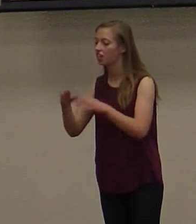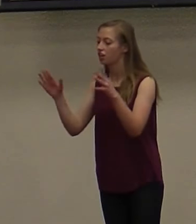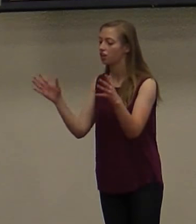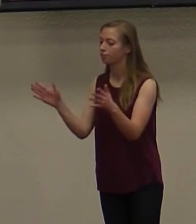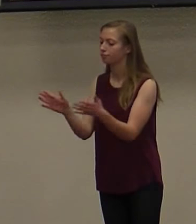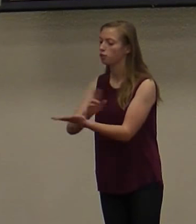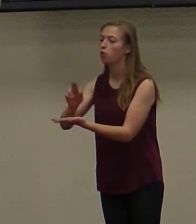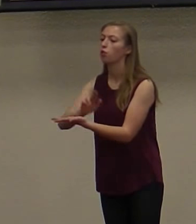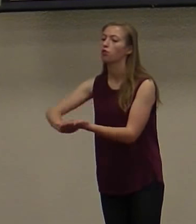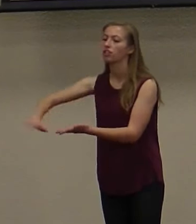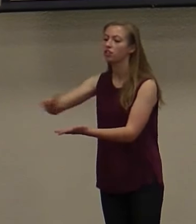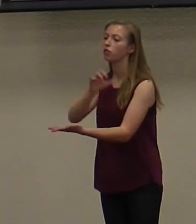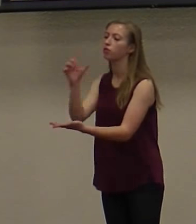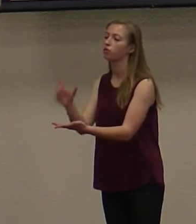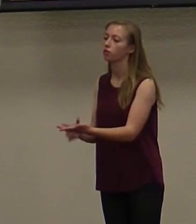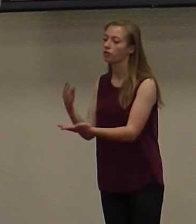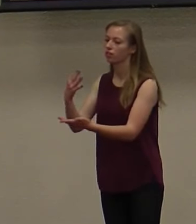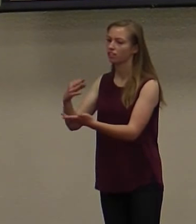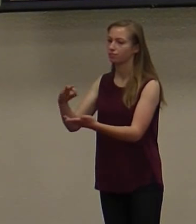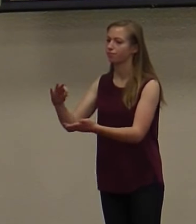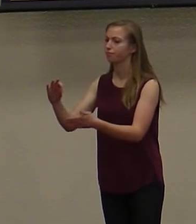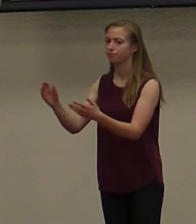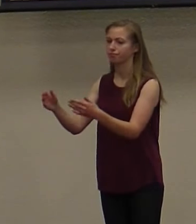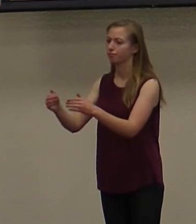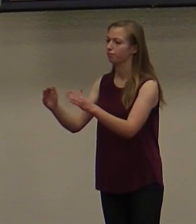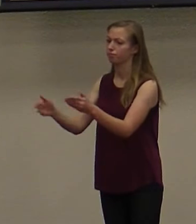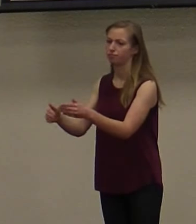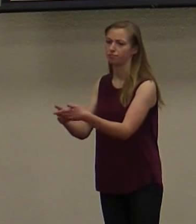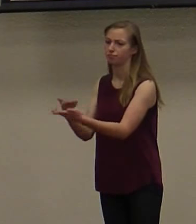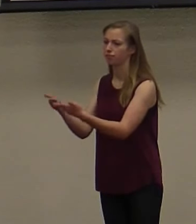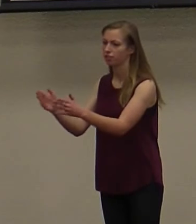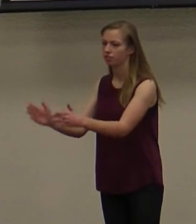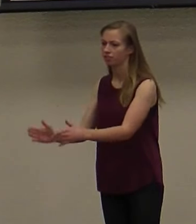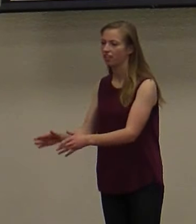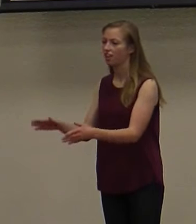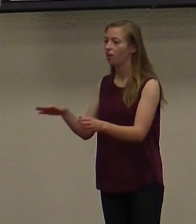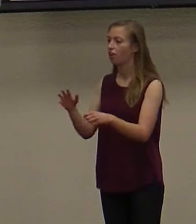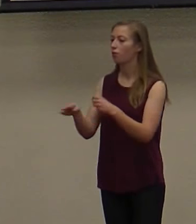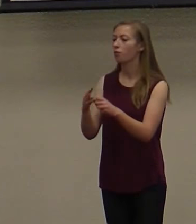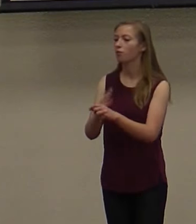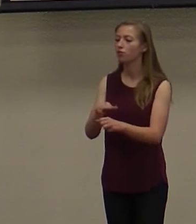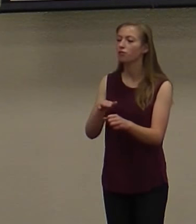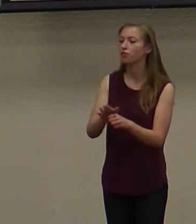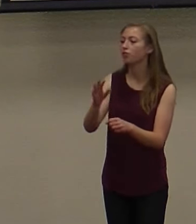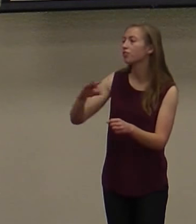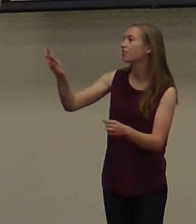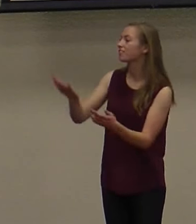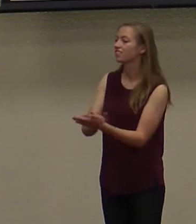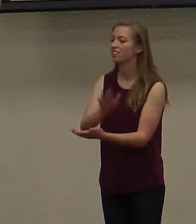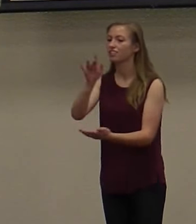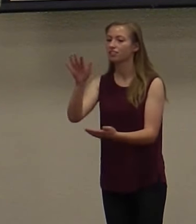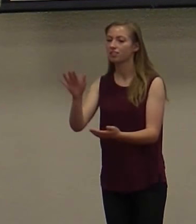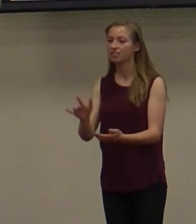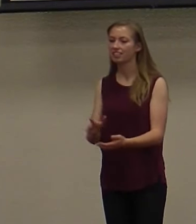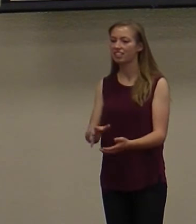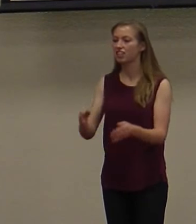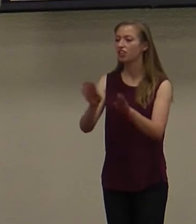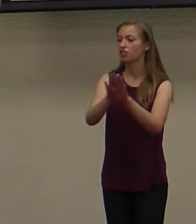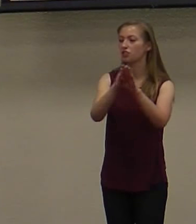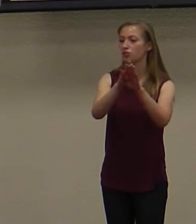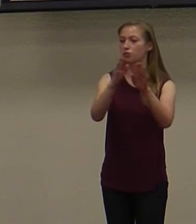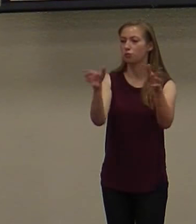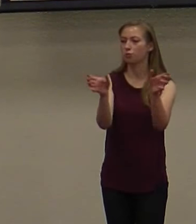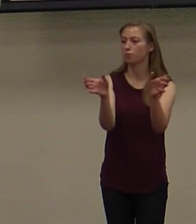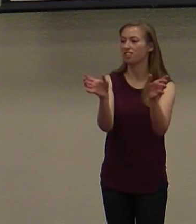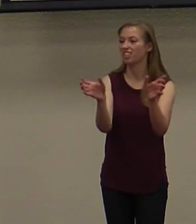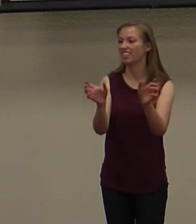the Lord of hosts. The whole earth is full of his glory. And the posts of the door were shaken by the voice of him who cried